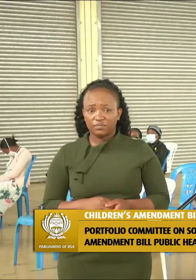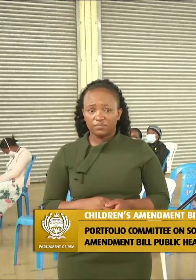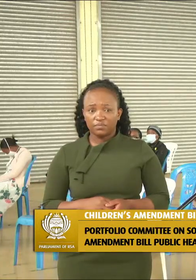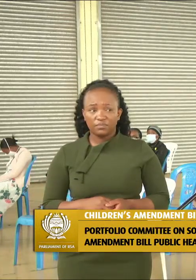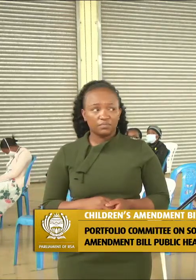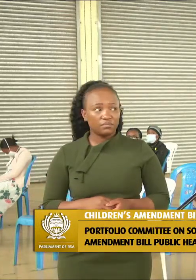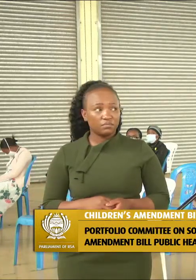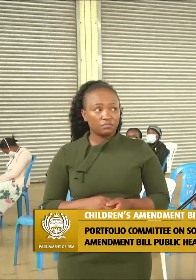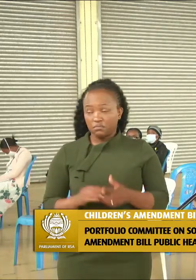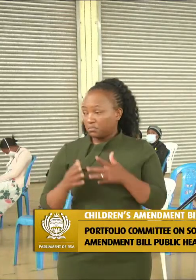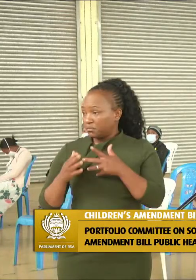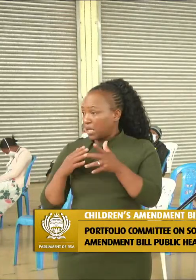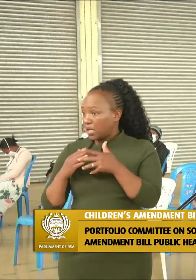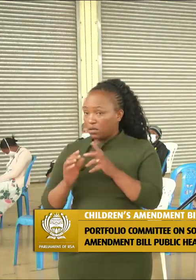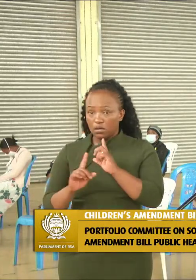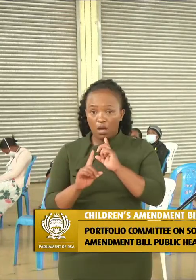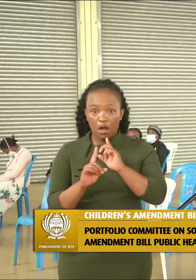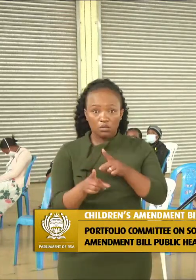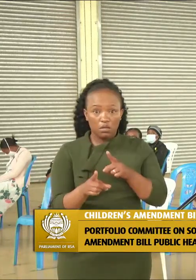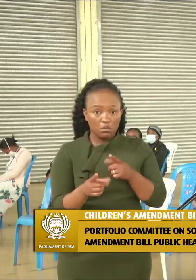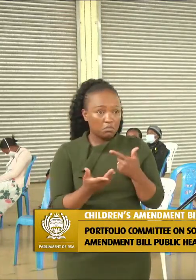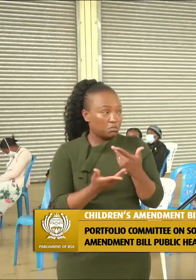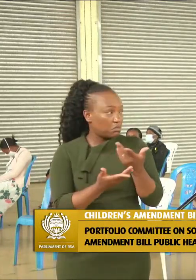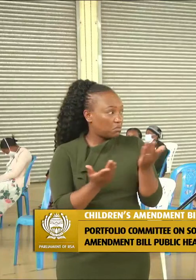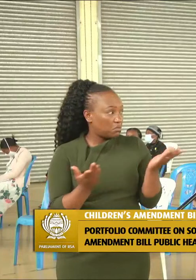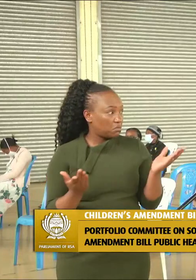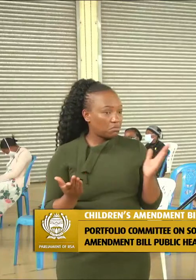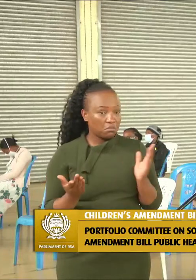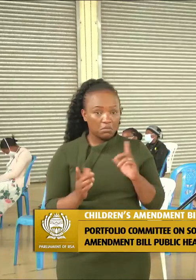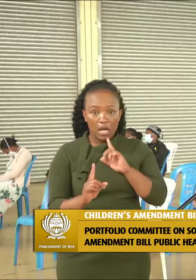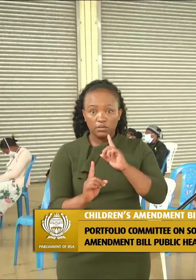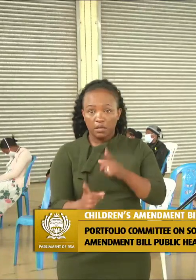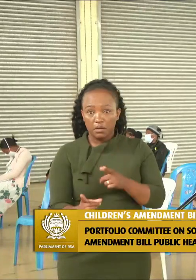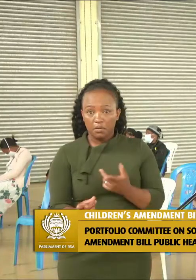Anybody have any answers? Ukhona umuntu onempendulo?